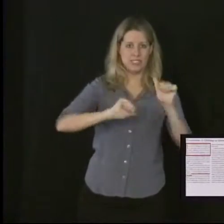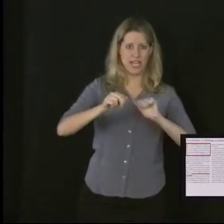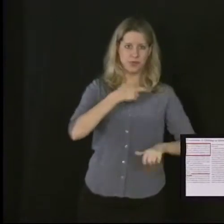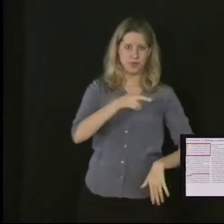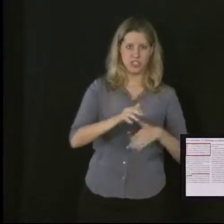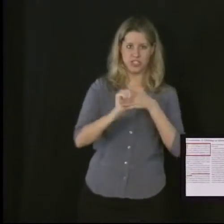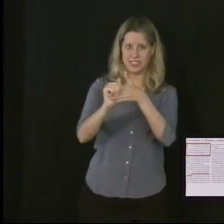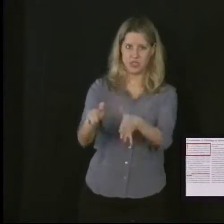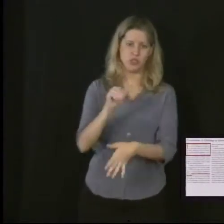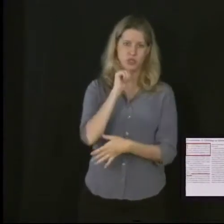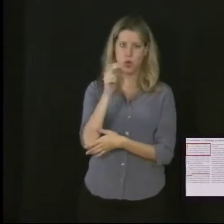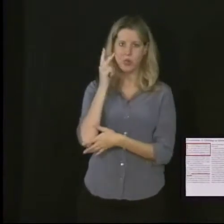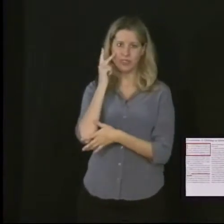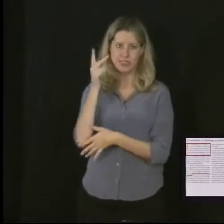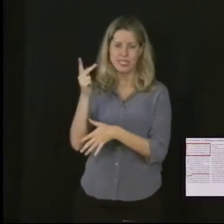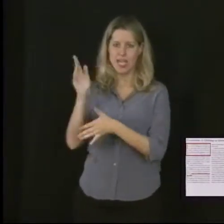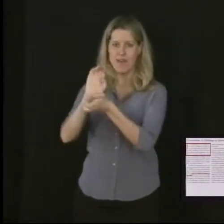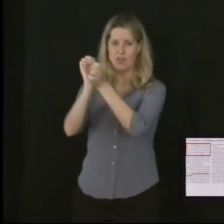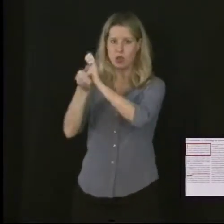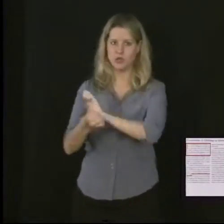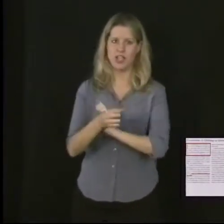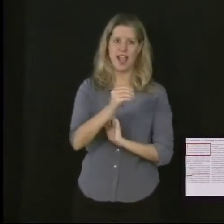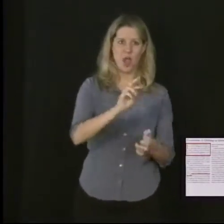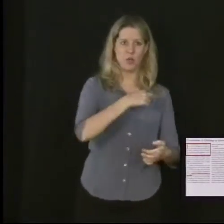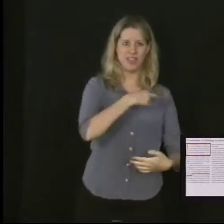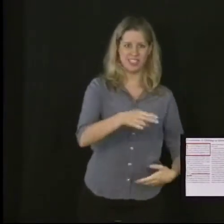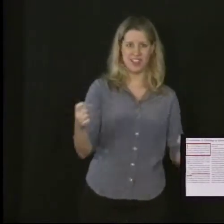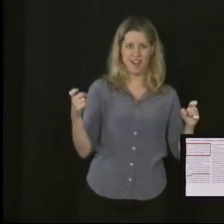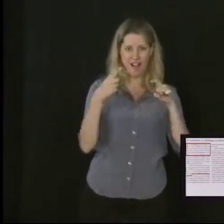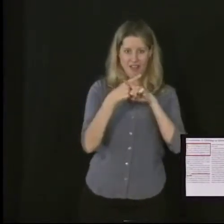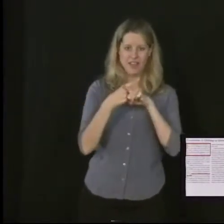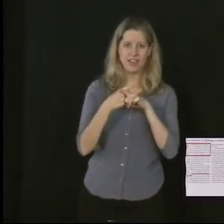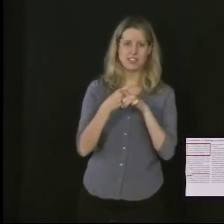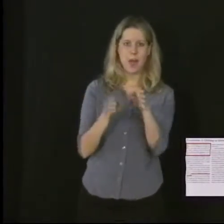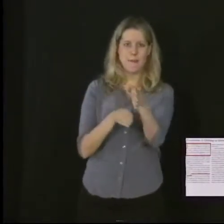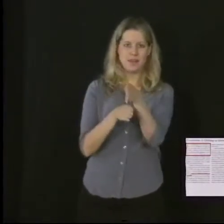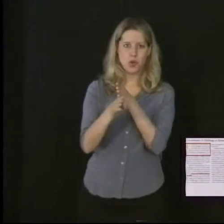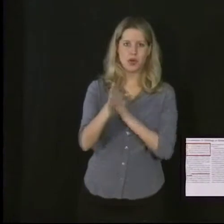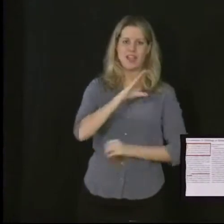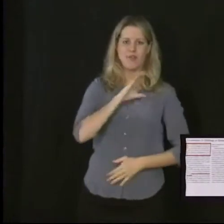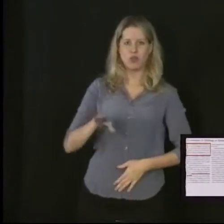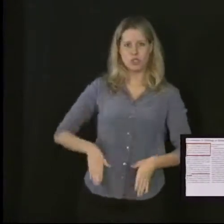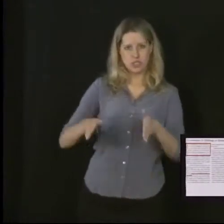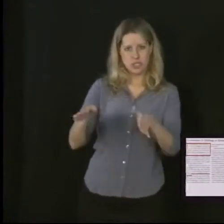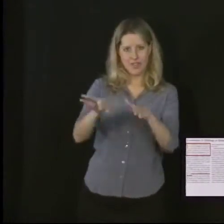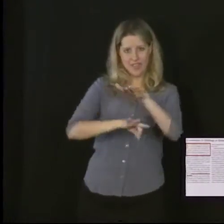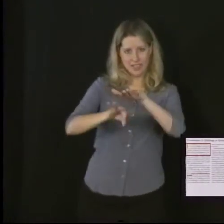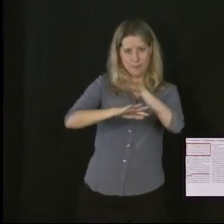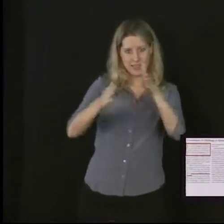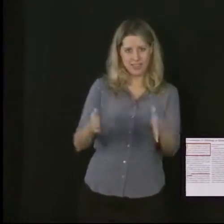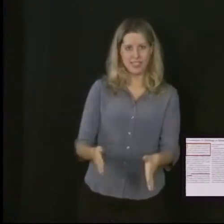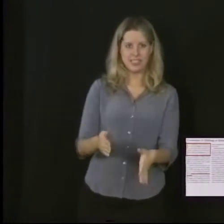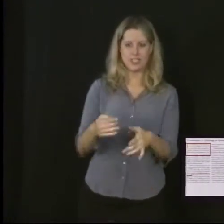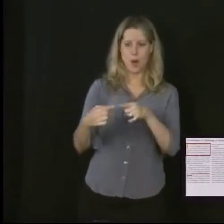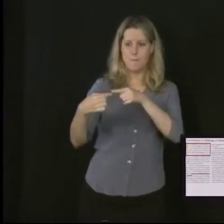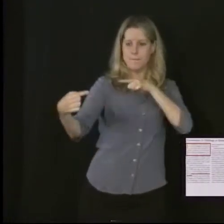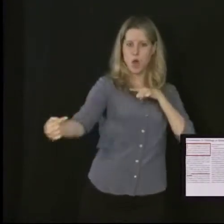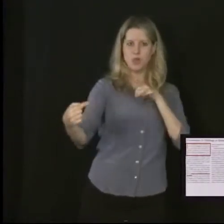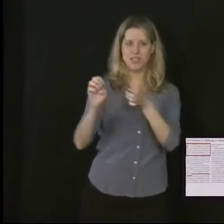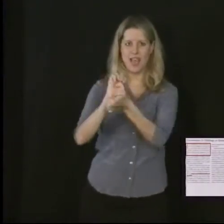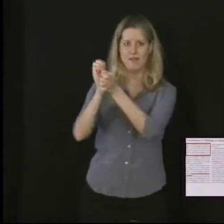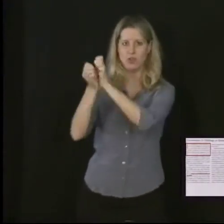longer see evolution and religion as in conflict, a minority of Christian fundamentalists remain opposed to